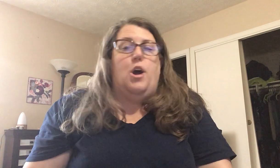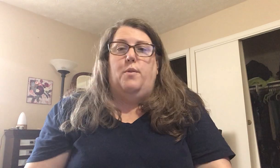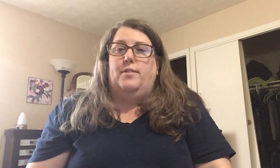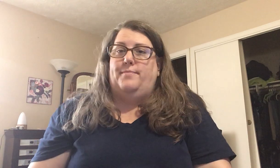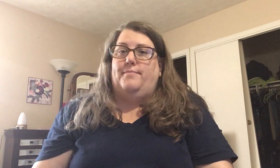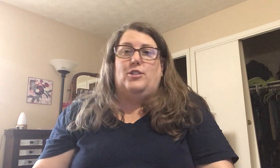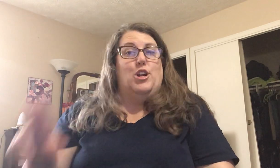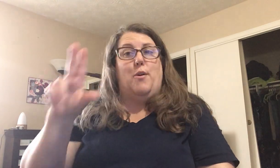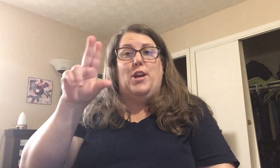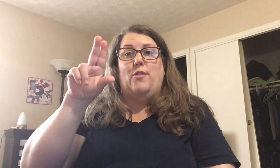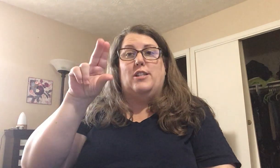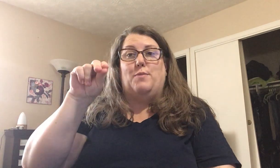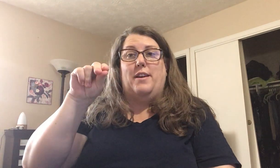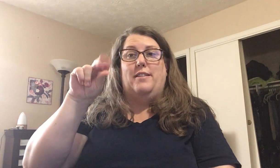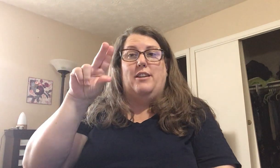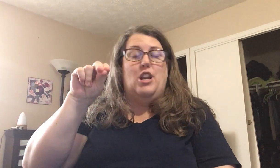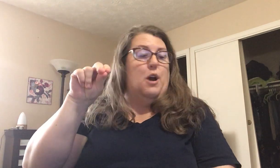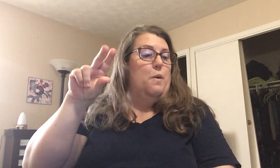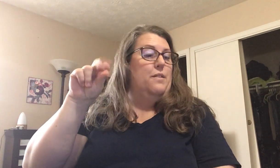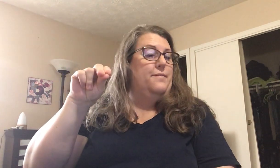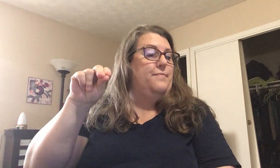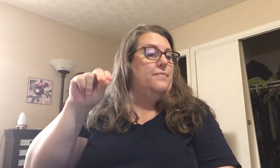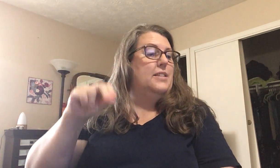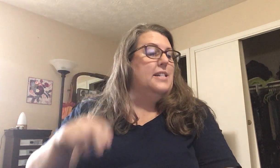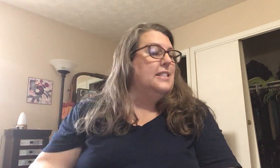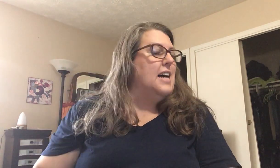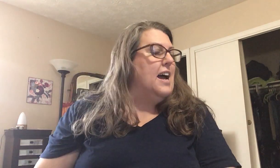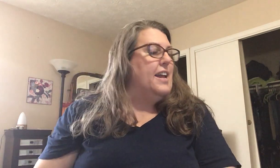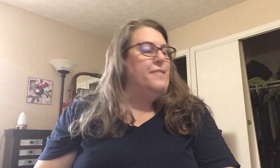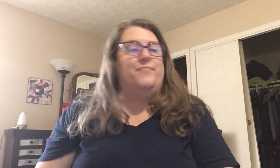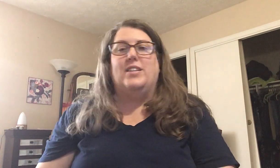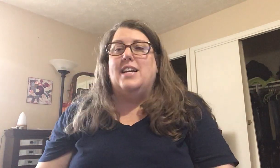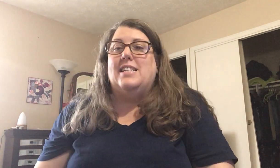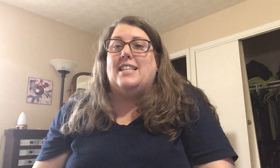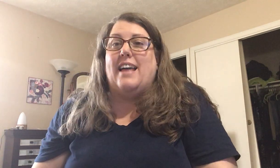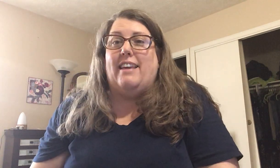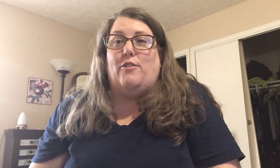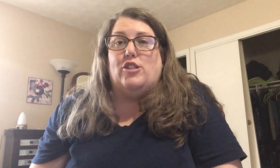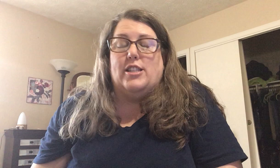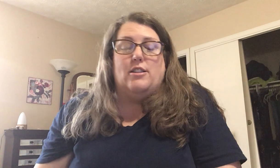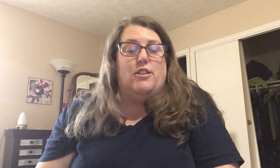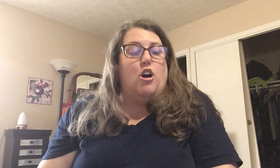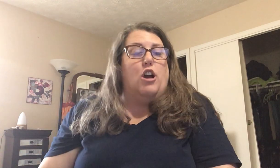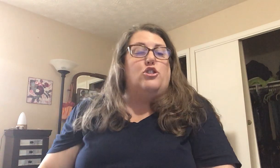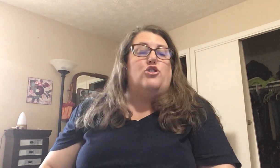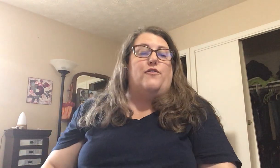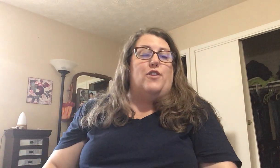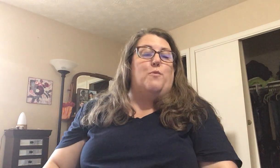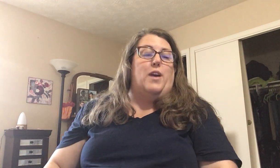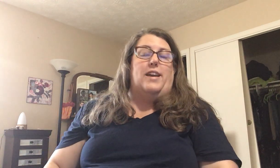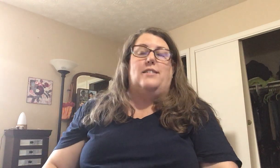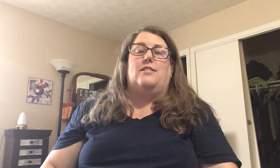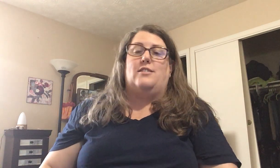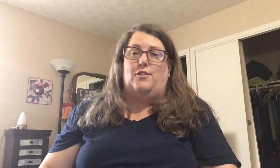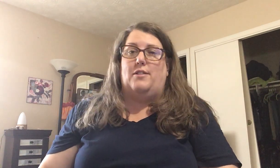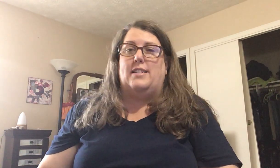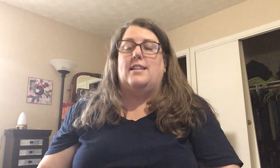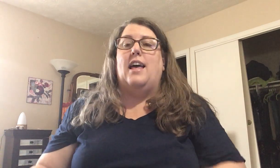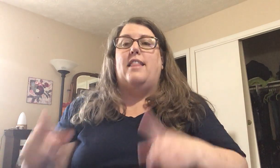No, should already know this one. No, sign. Sign language. There are different ways to do this.